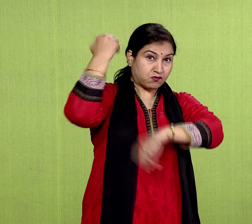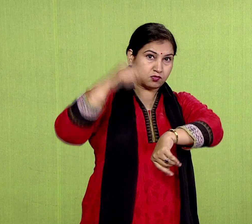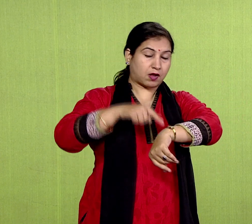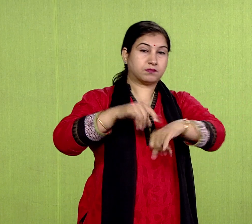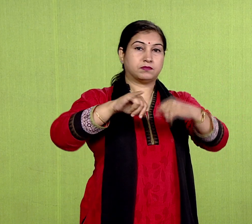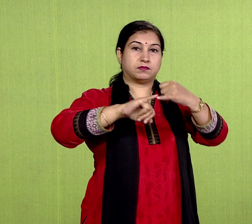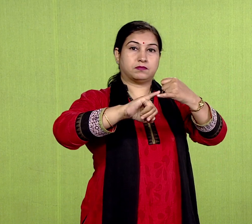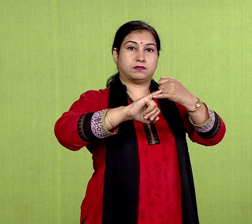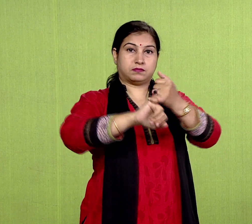Samiti.